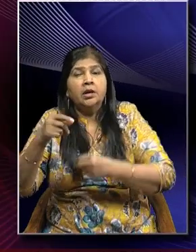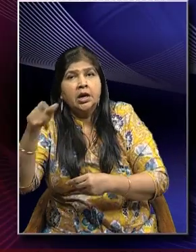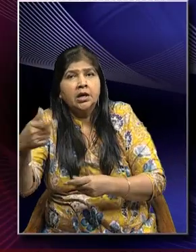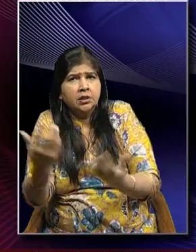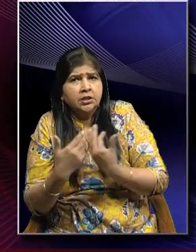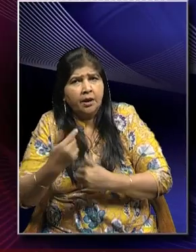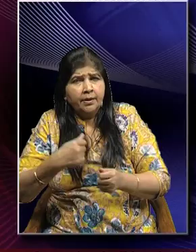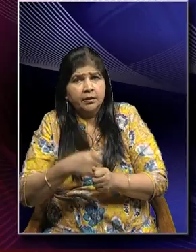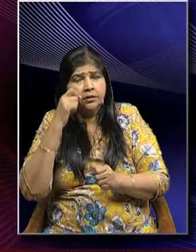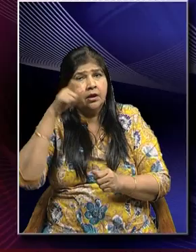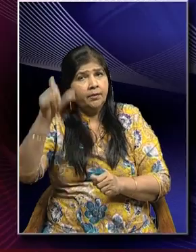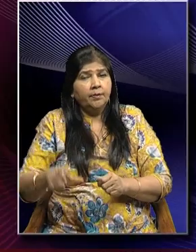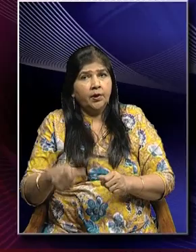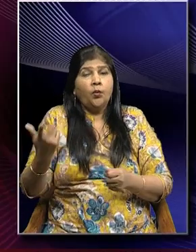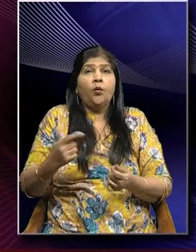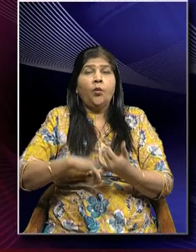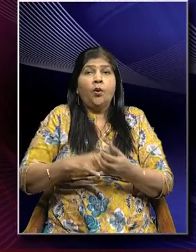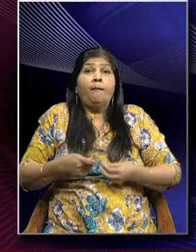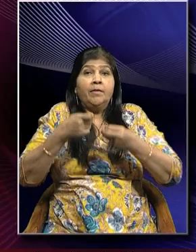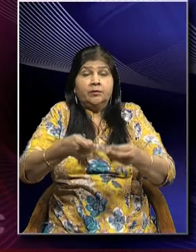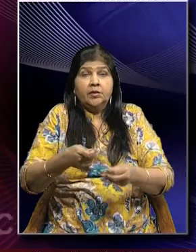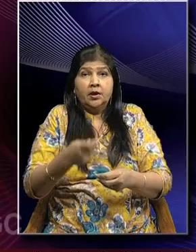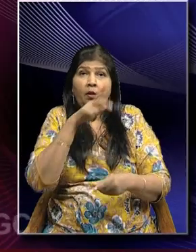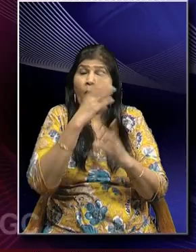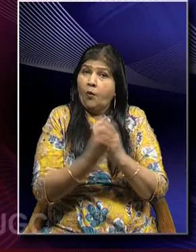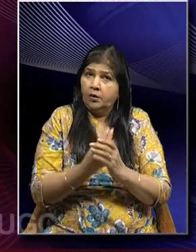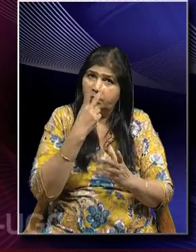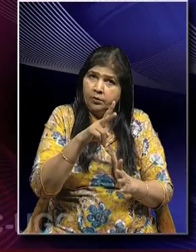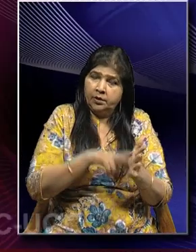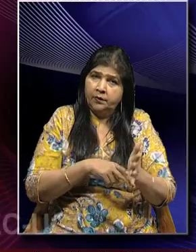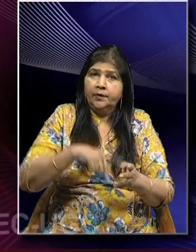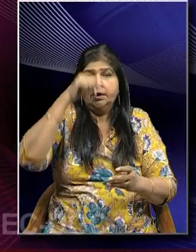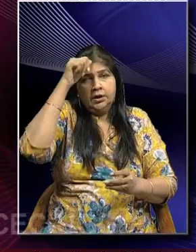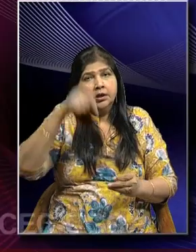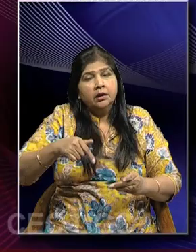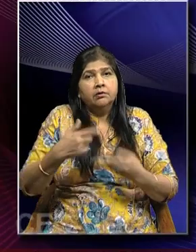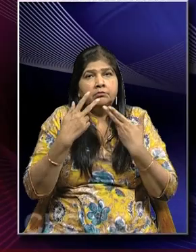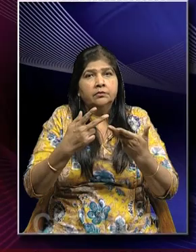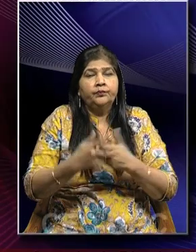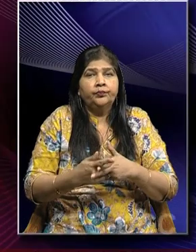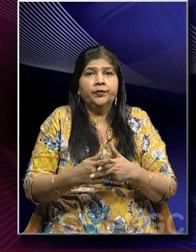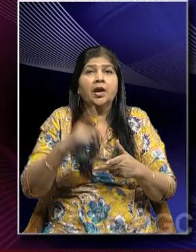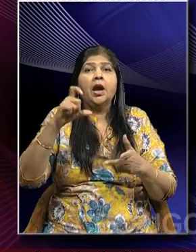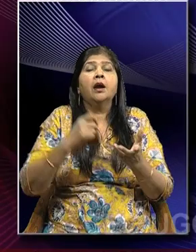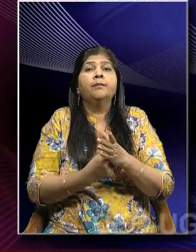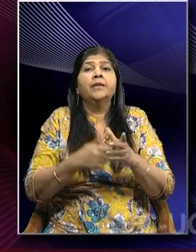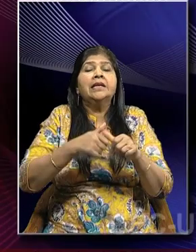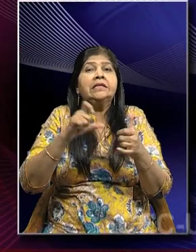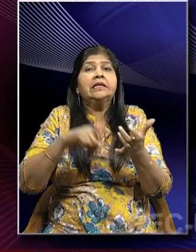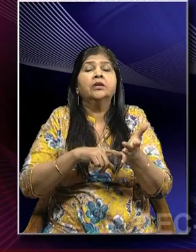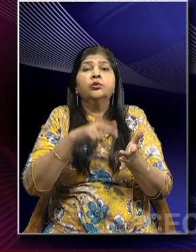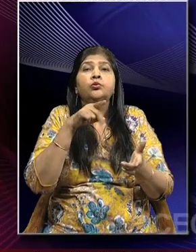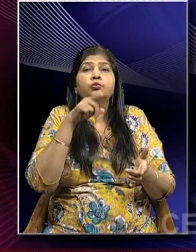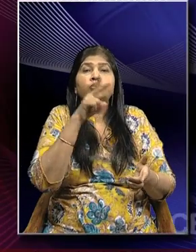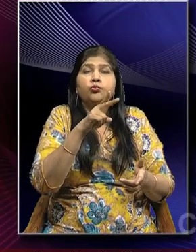and of course all the stakeholders. If you look at Indian perspective, the Companies Act 2013,